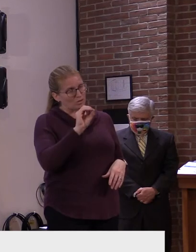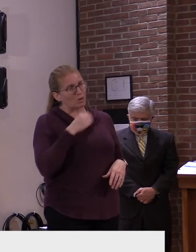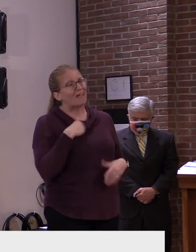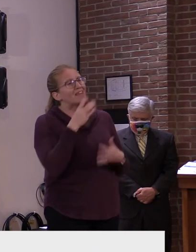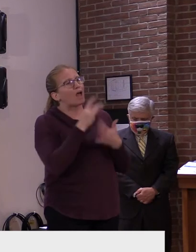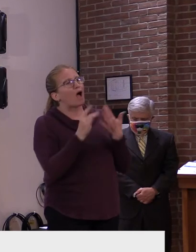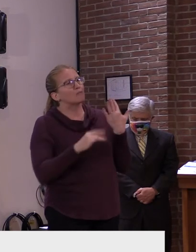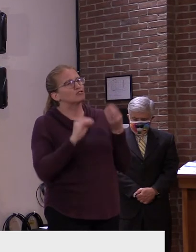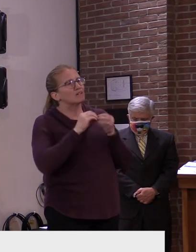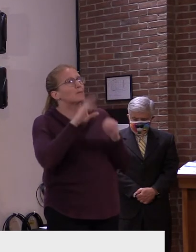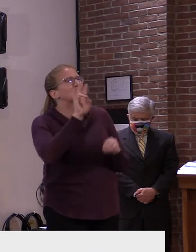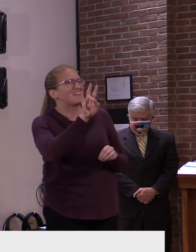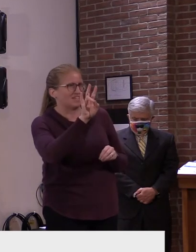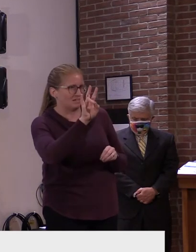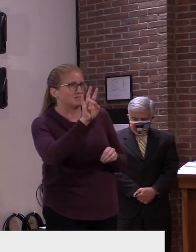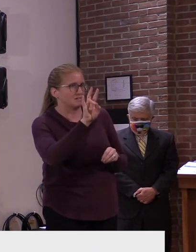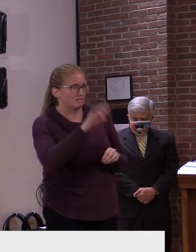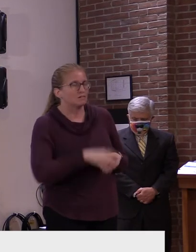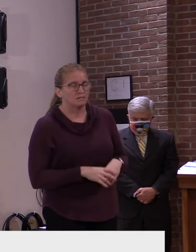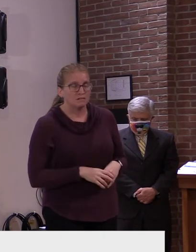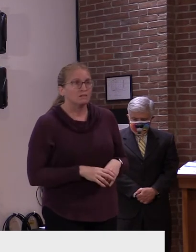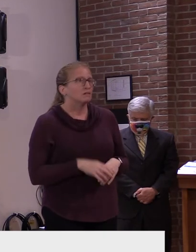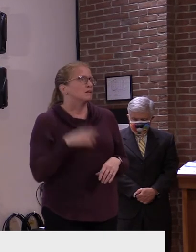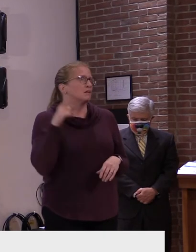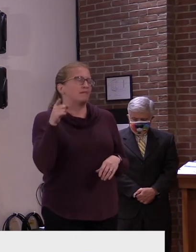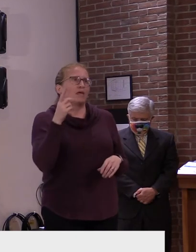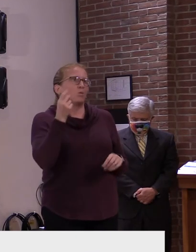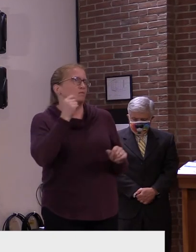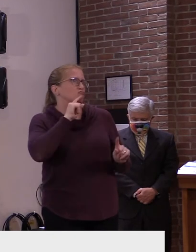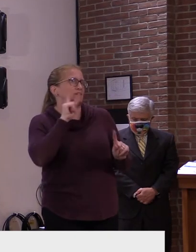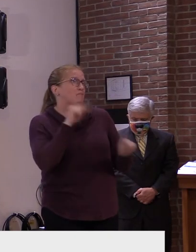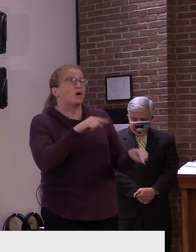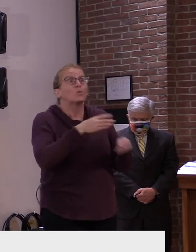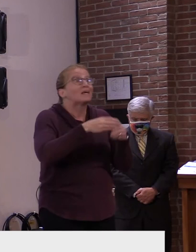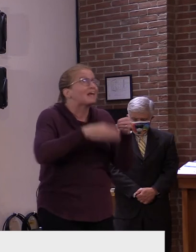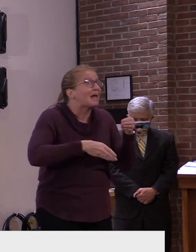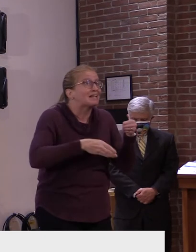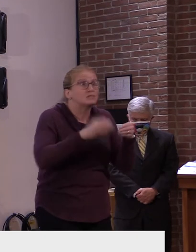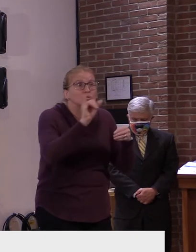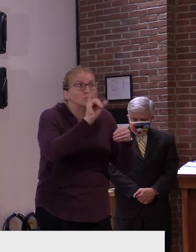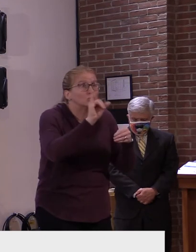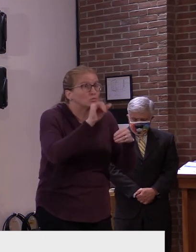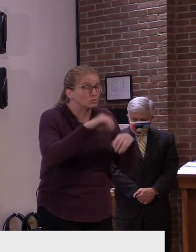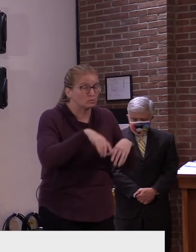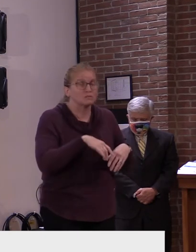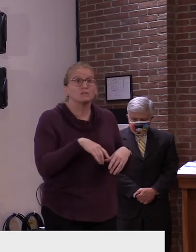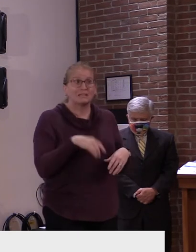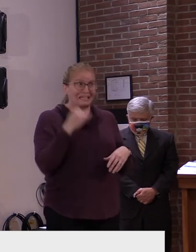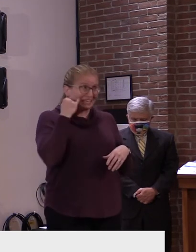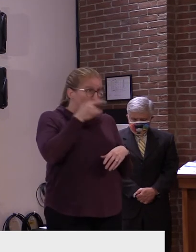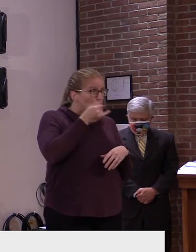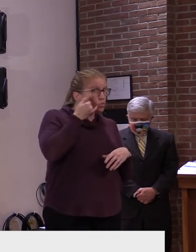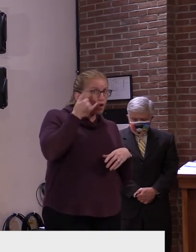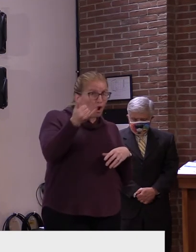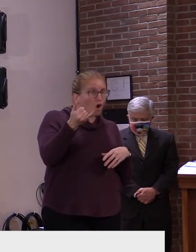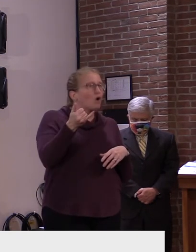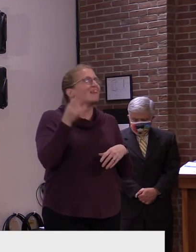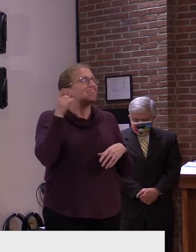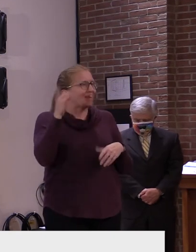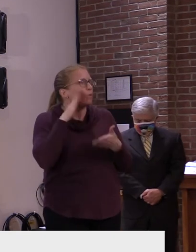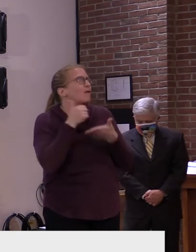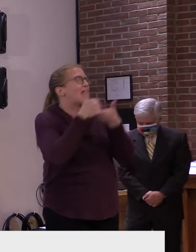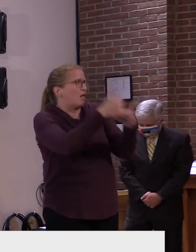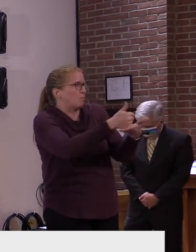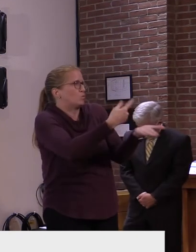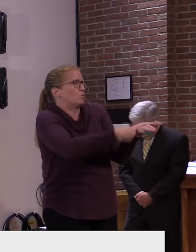802-863-7240 um they've been incredibly responsive even on the weekends and if you call them they will help you problem solve because